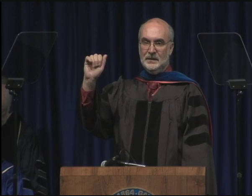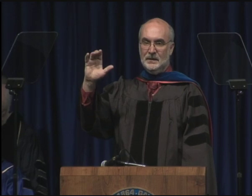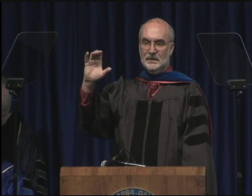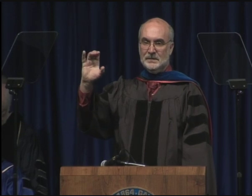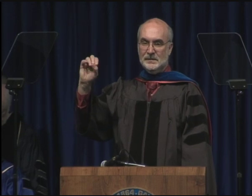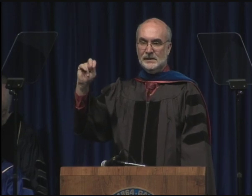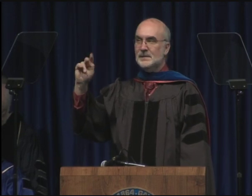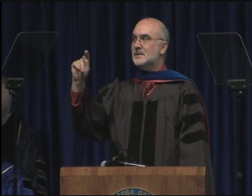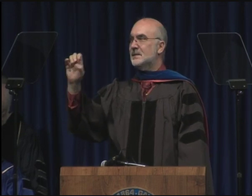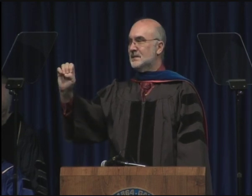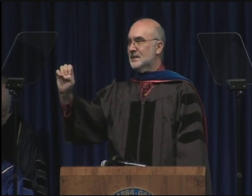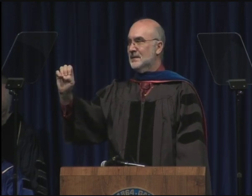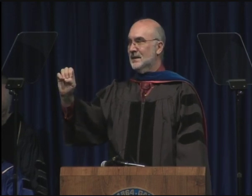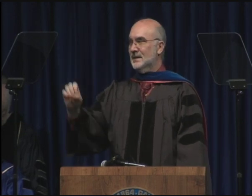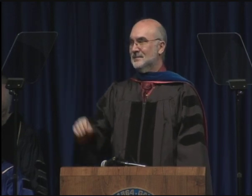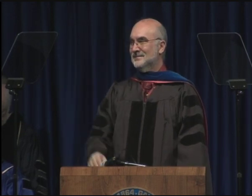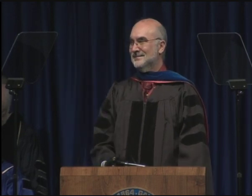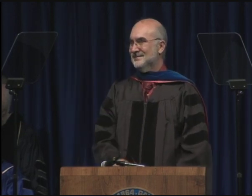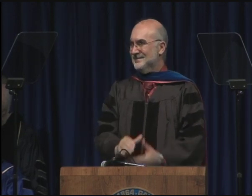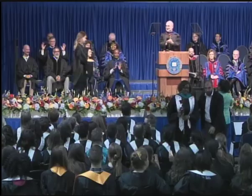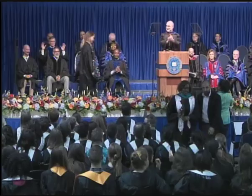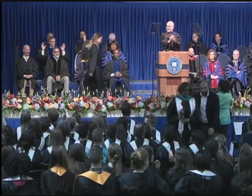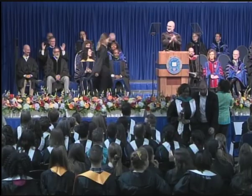Tiffany Sachente.